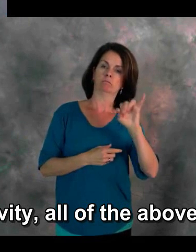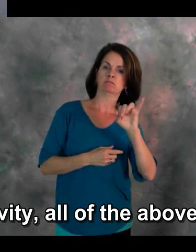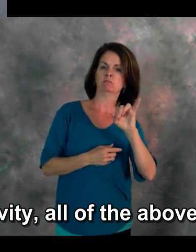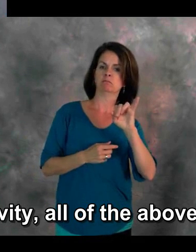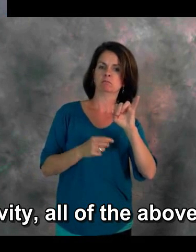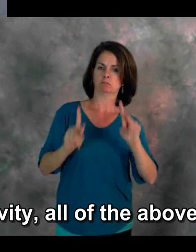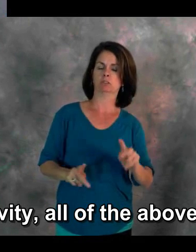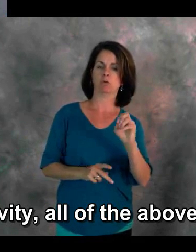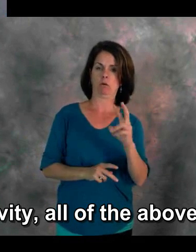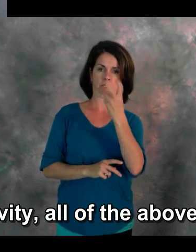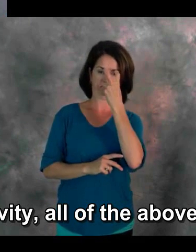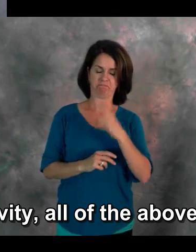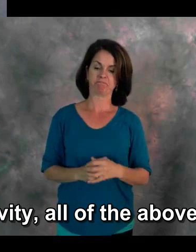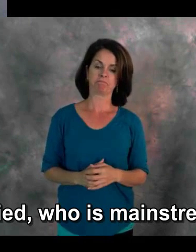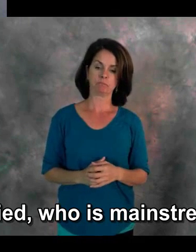above.